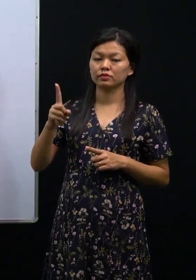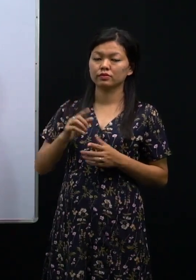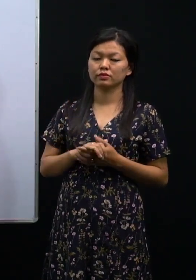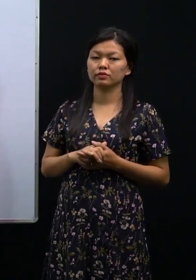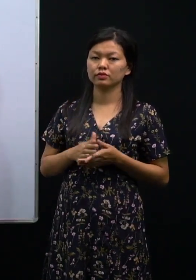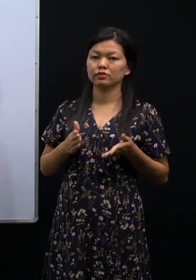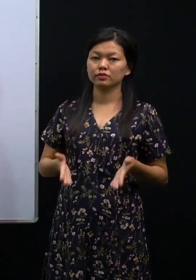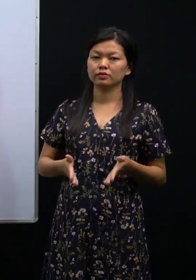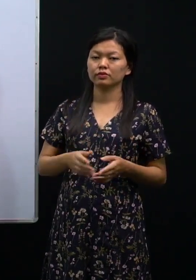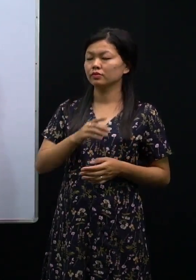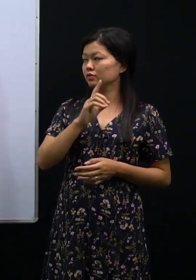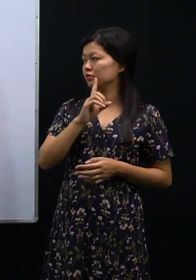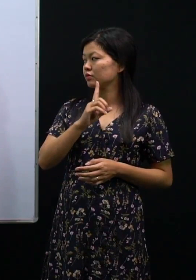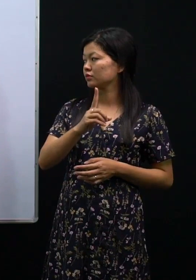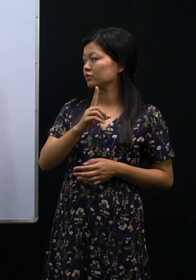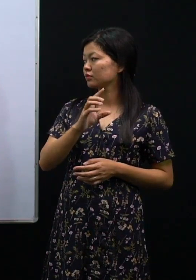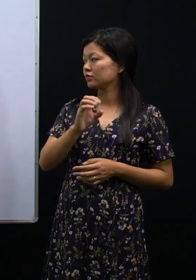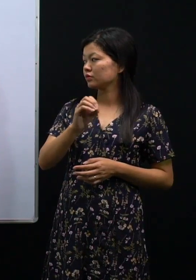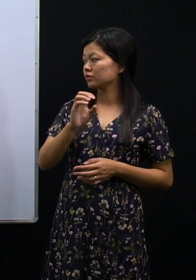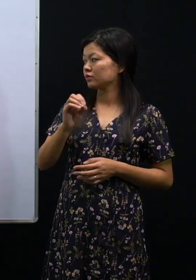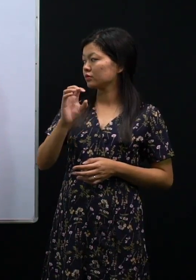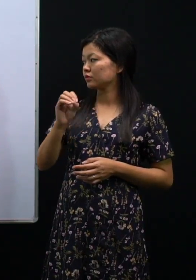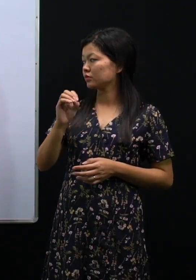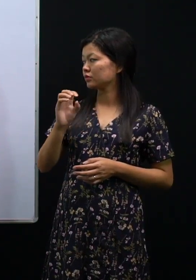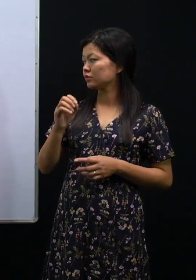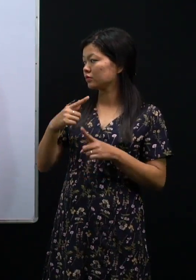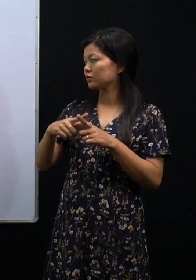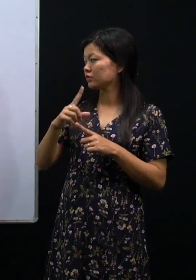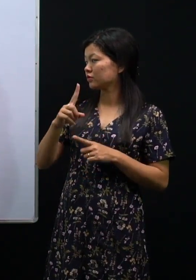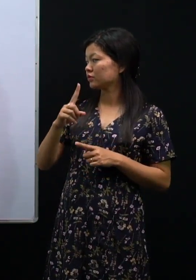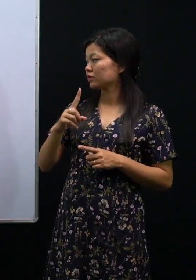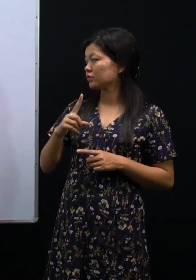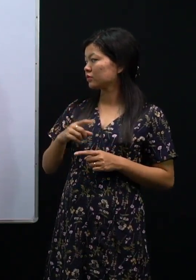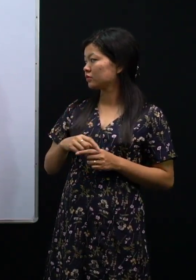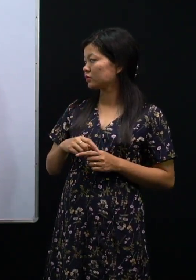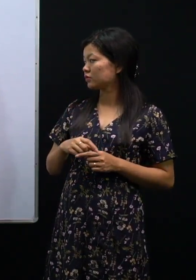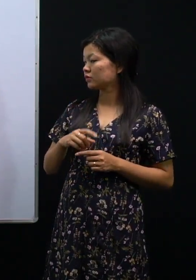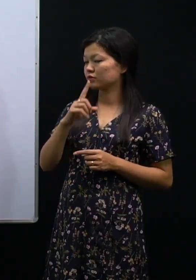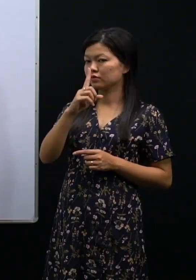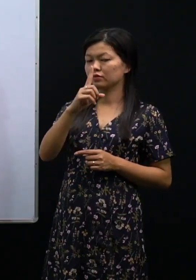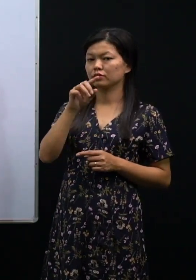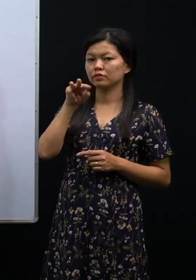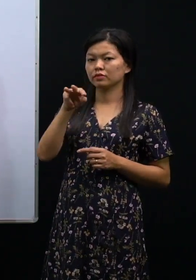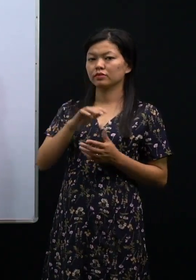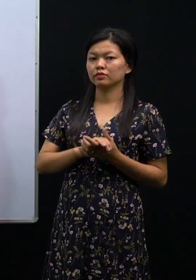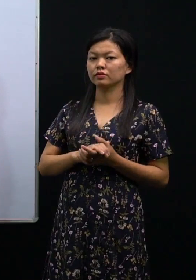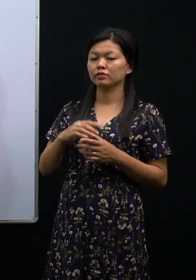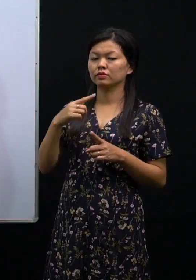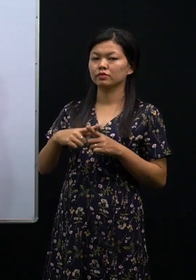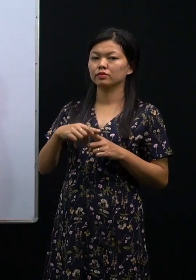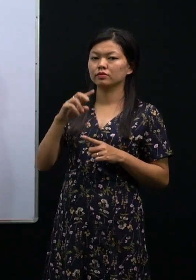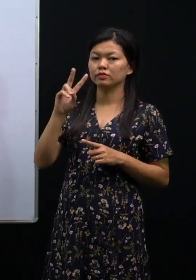10,000 plus it is how much? 100 into 10 is 1000